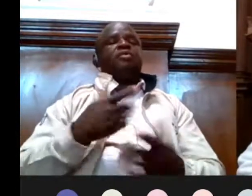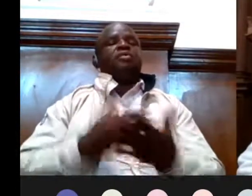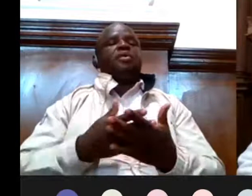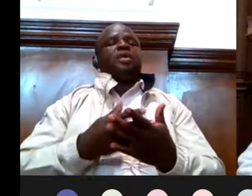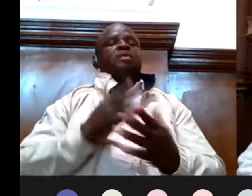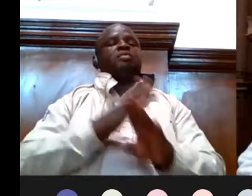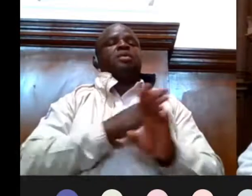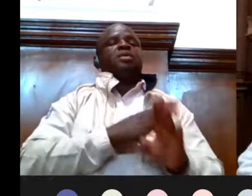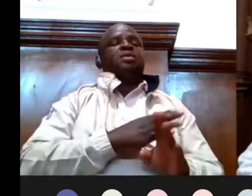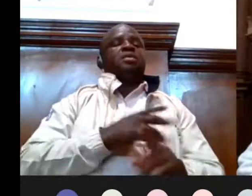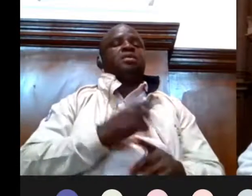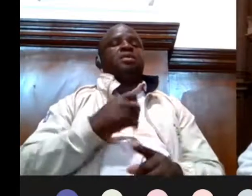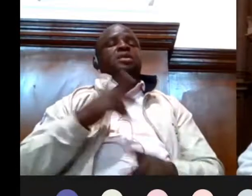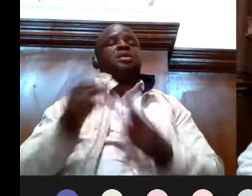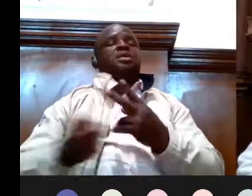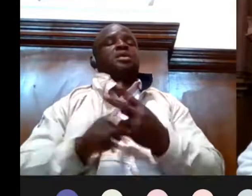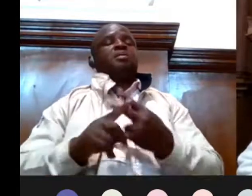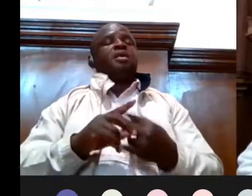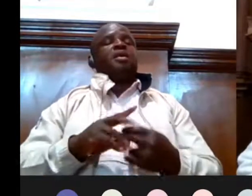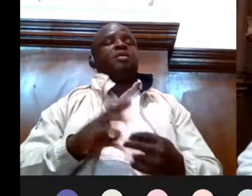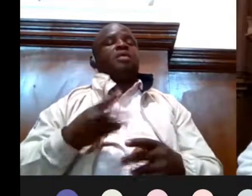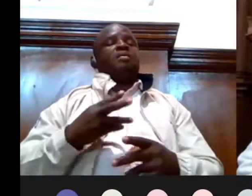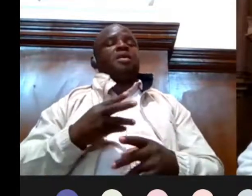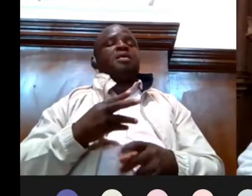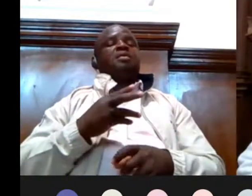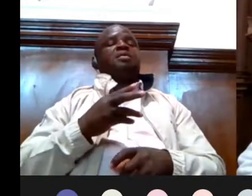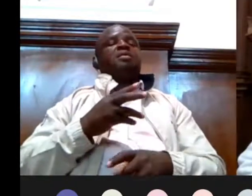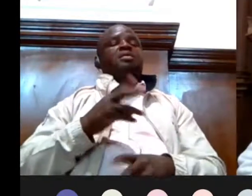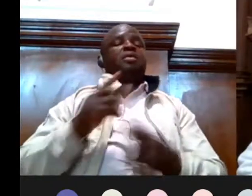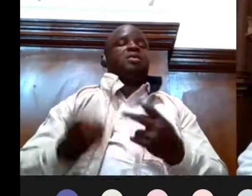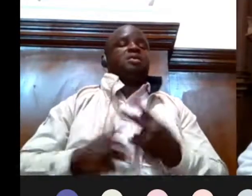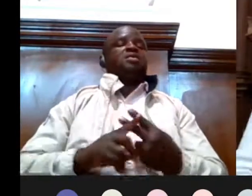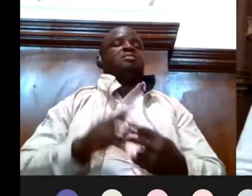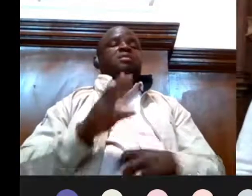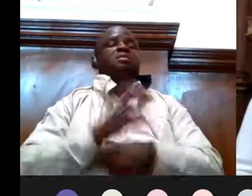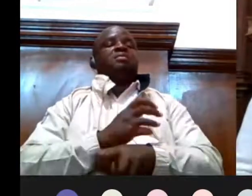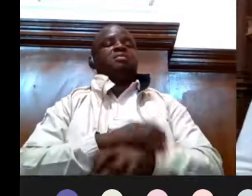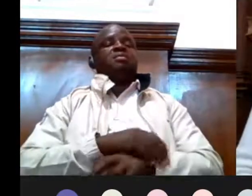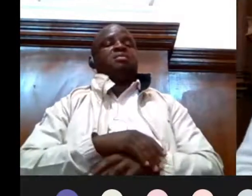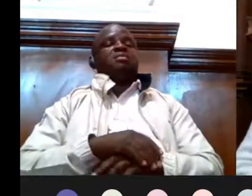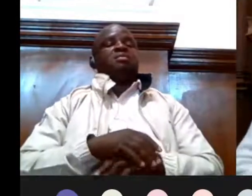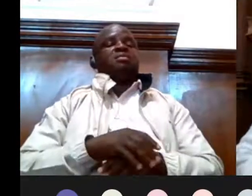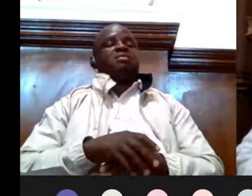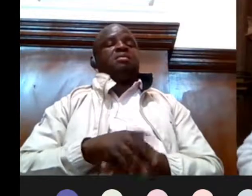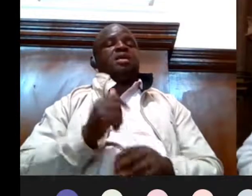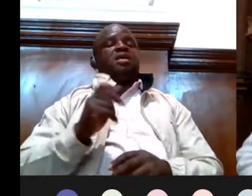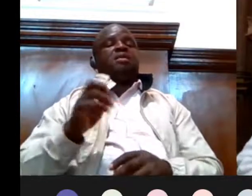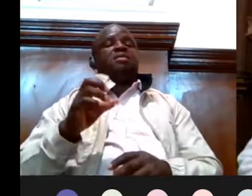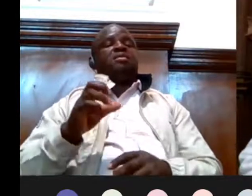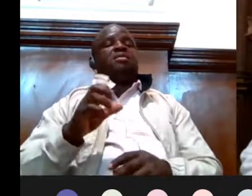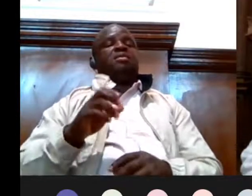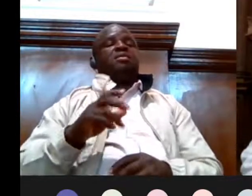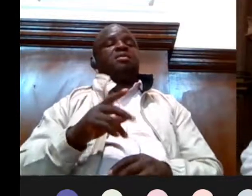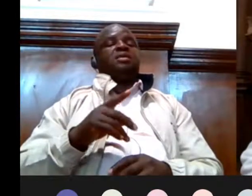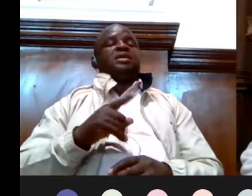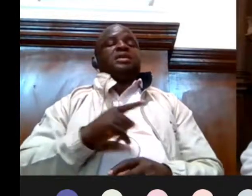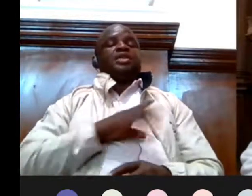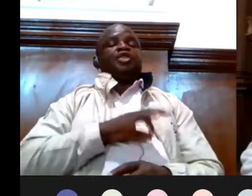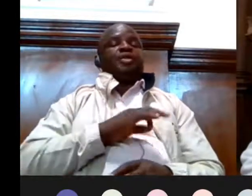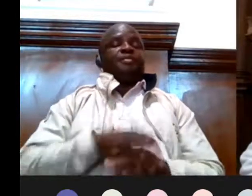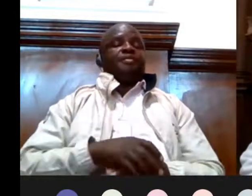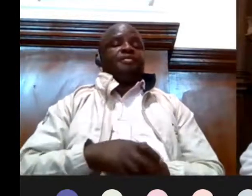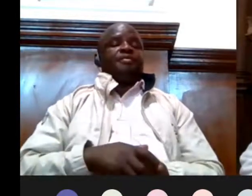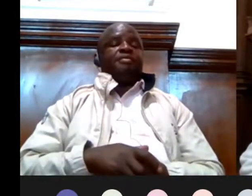Musadi, U'otla Lefika, to appease your own conscience. Shame on you, ANC. Shame on